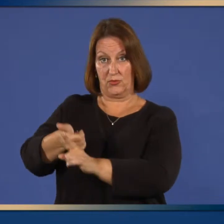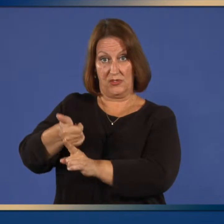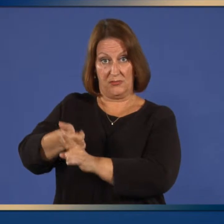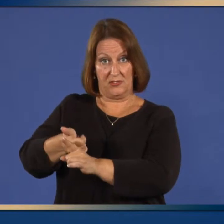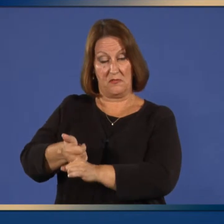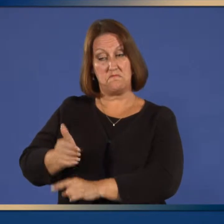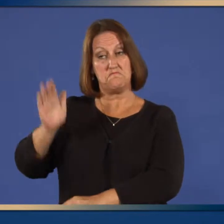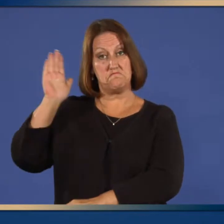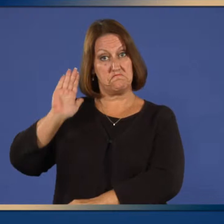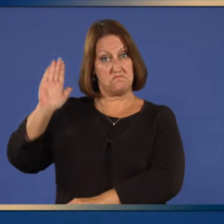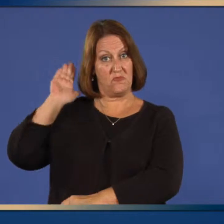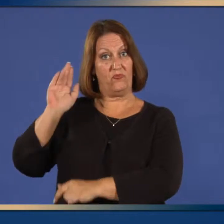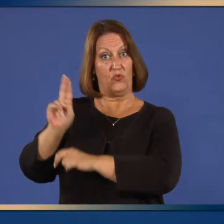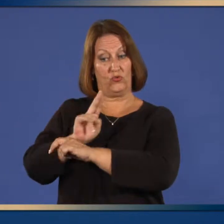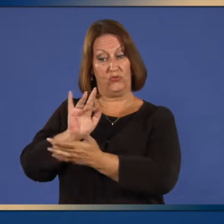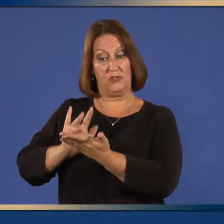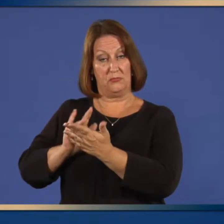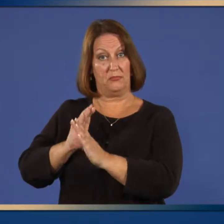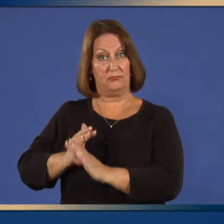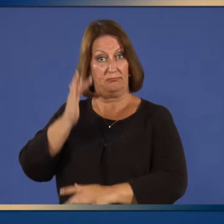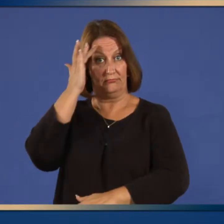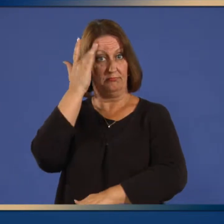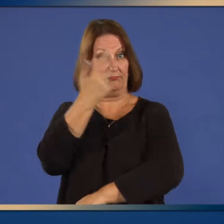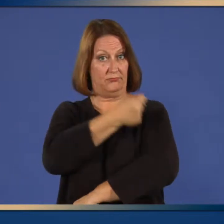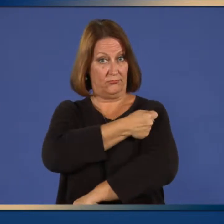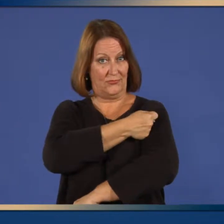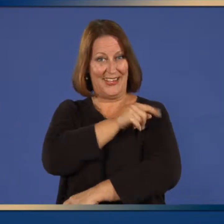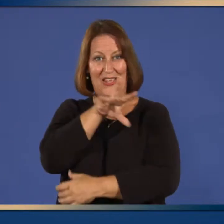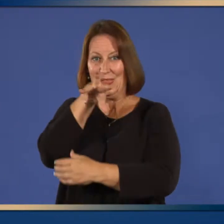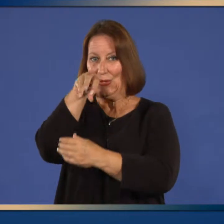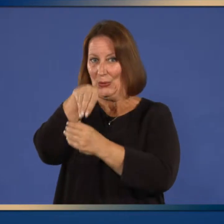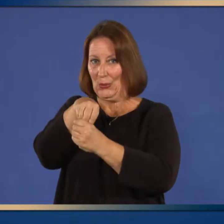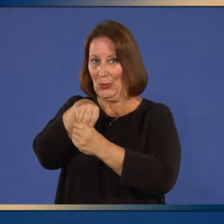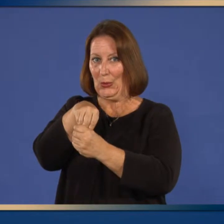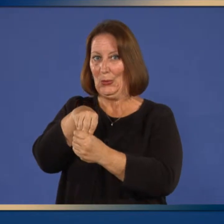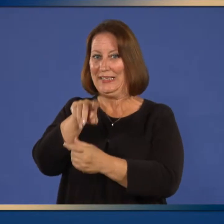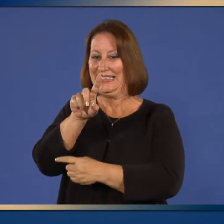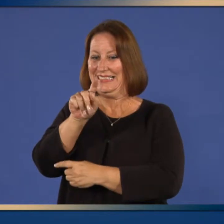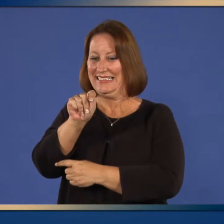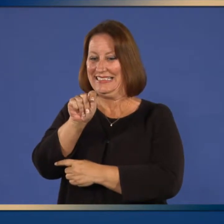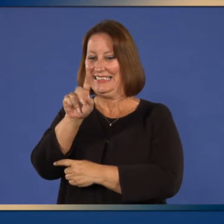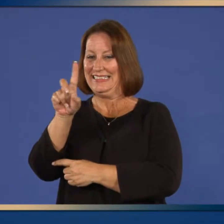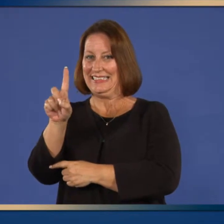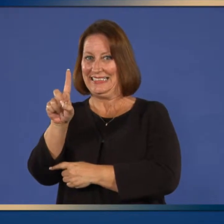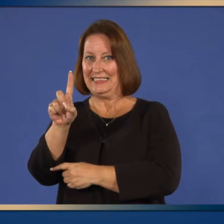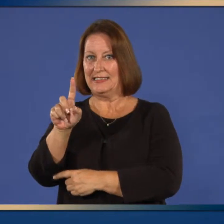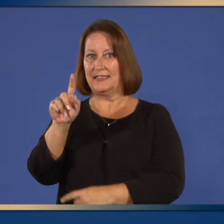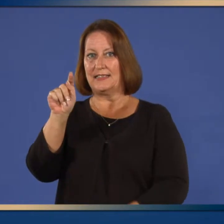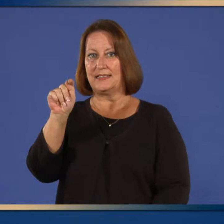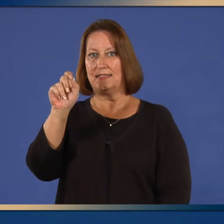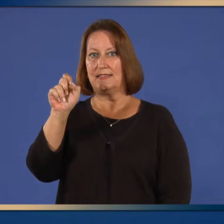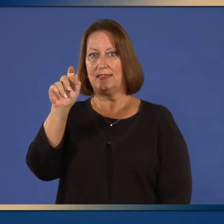give age-appropriate TDAP instead of TD if no history of